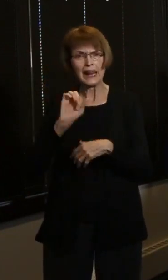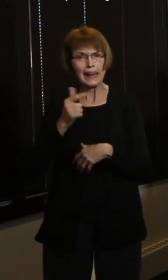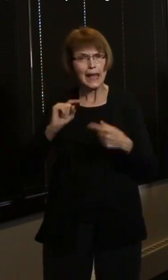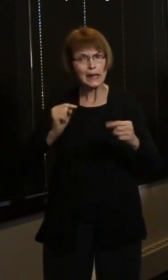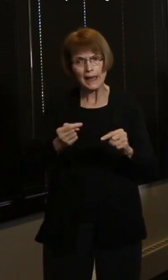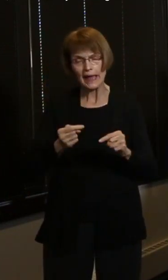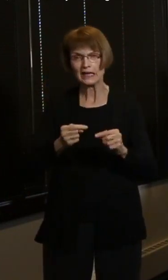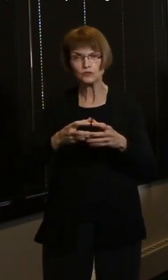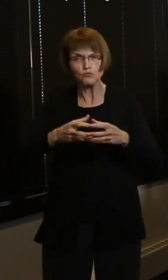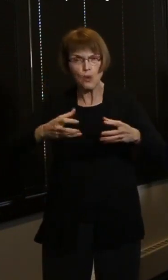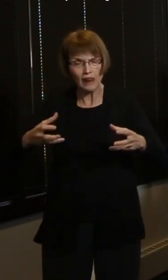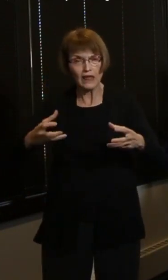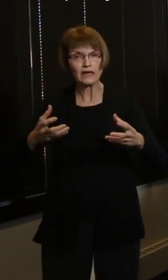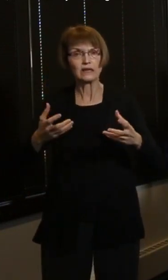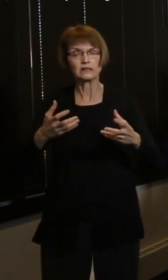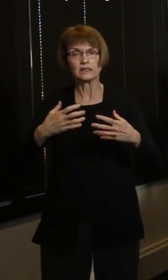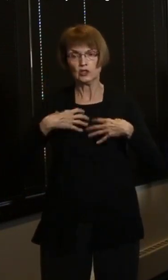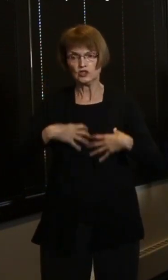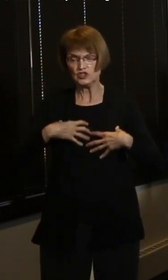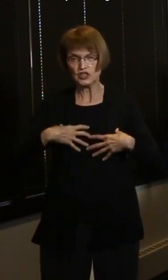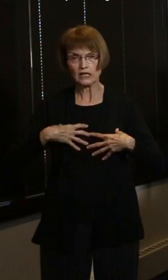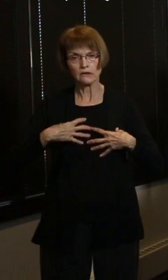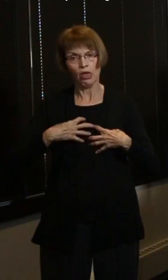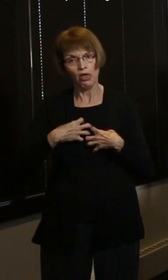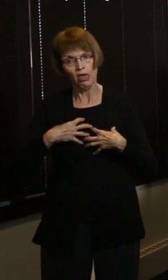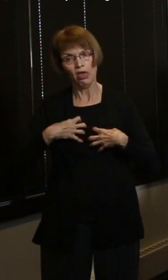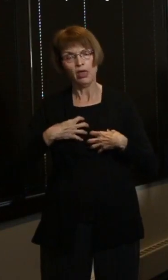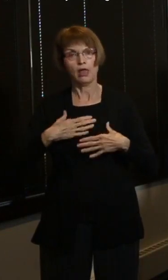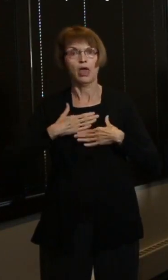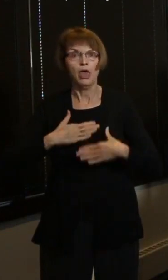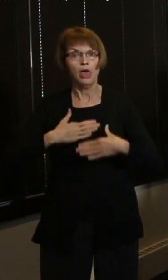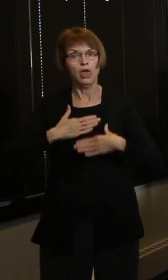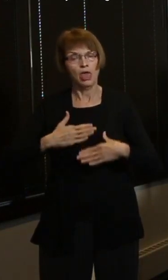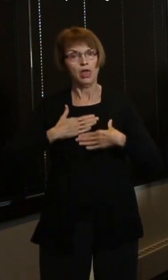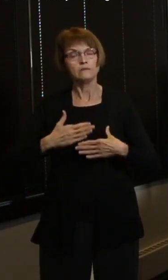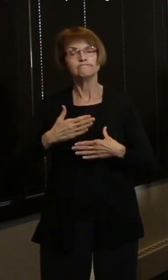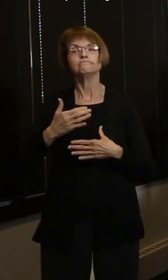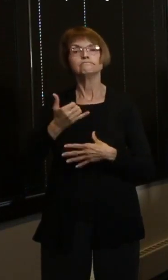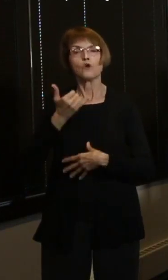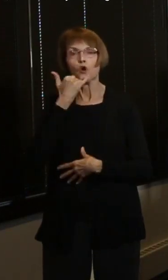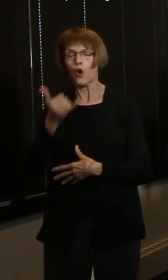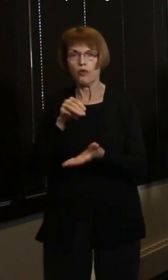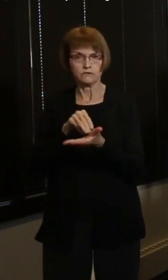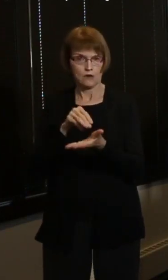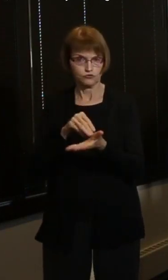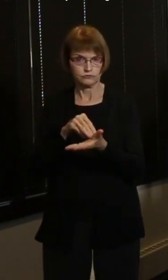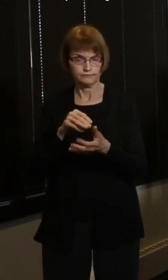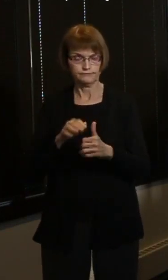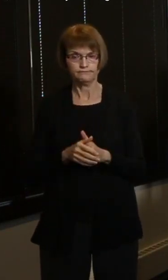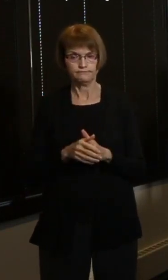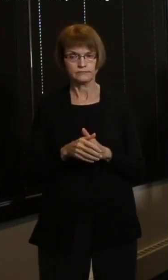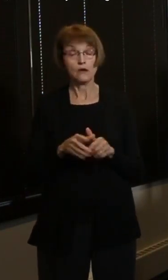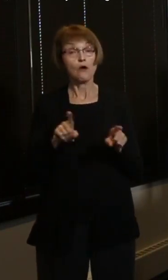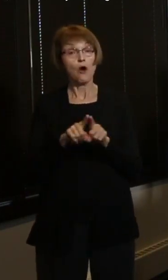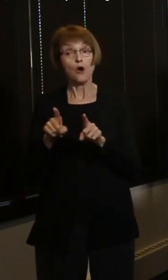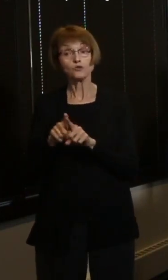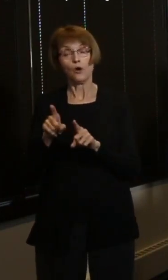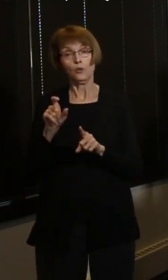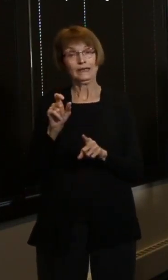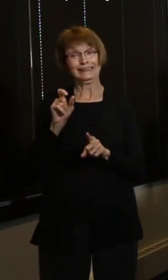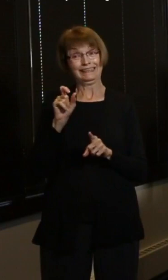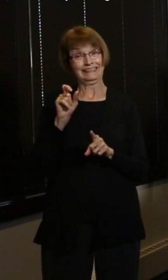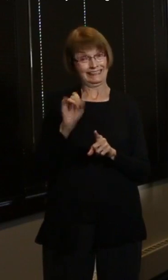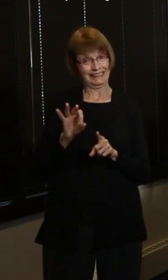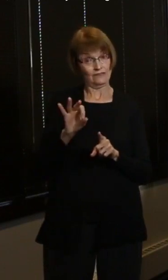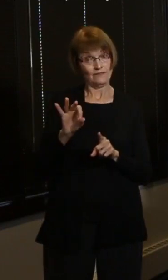pain, leg swelling, chest pain, or shortness of breath. Now, it also appears that if there is a causal